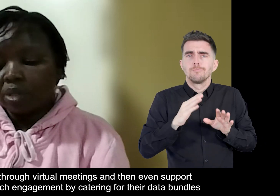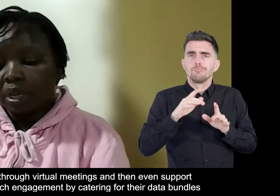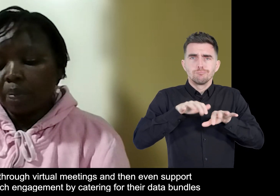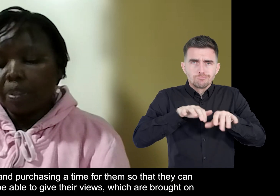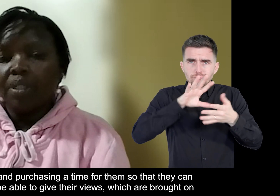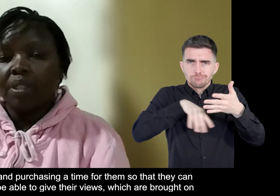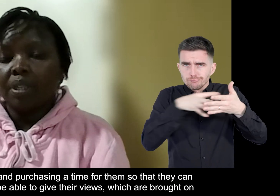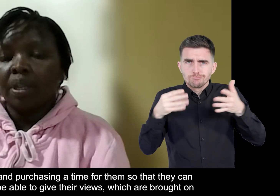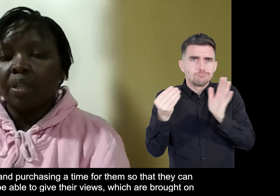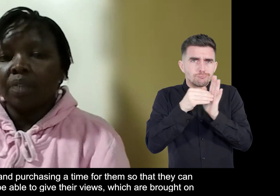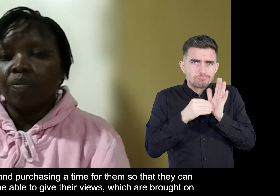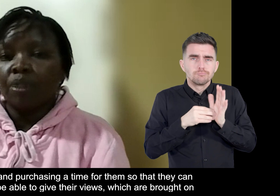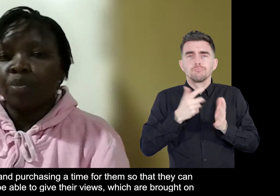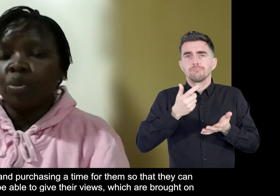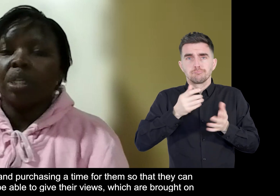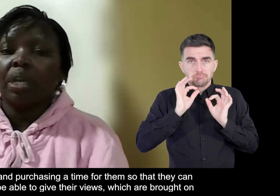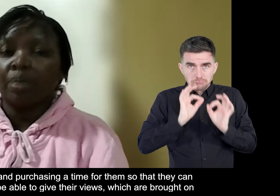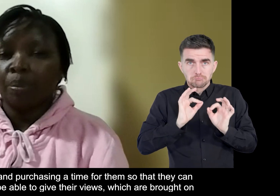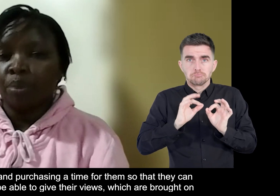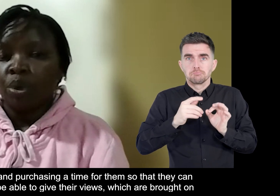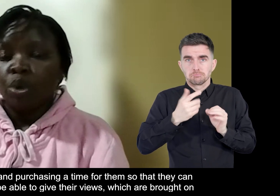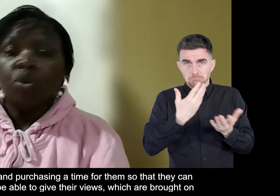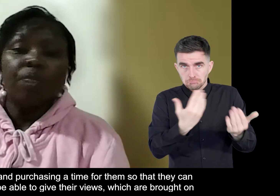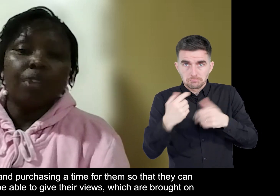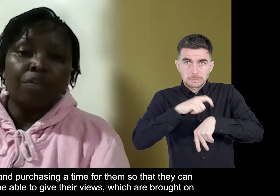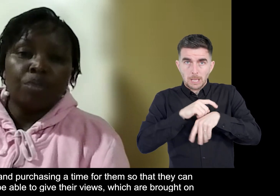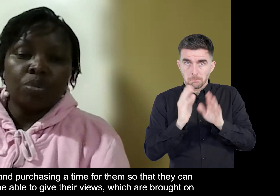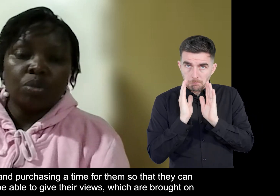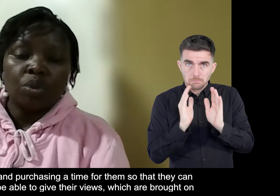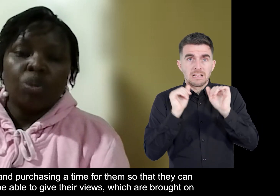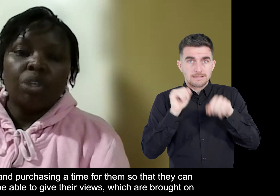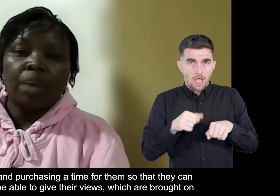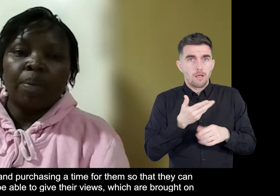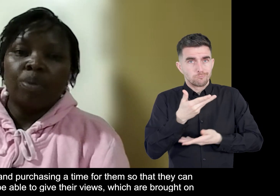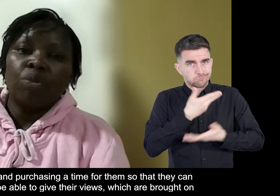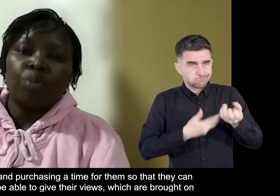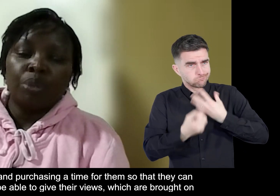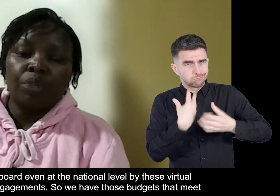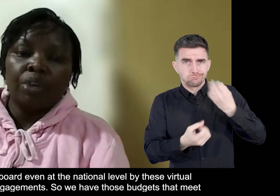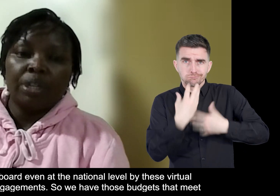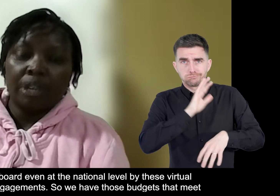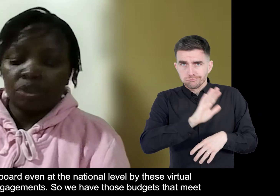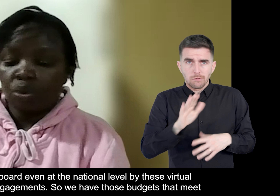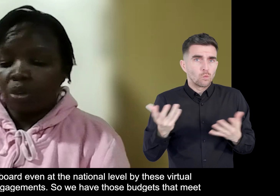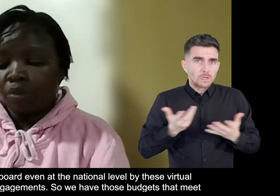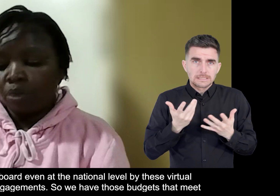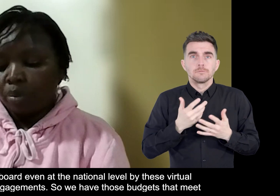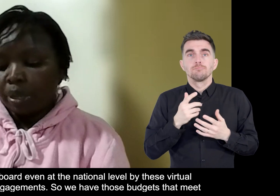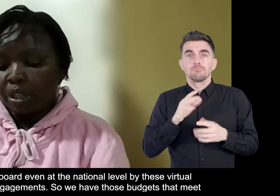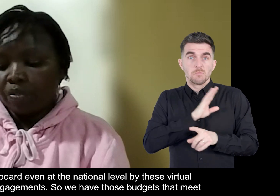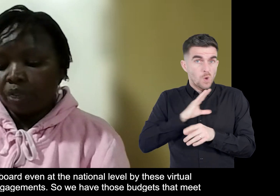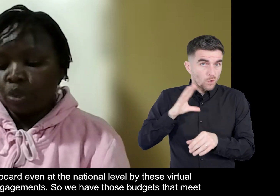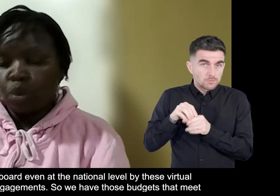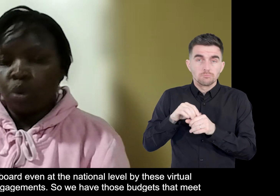data bundles and purchasing airtime for them so that they can be able to give their views, which are brought on board even at the national